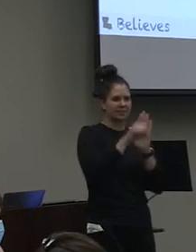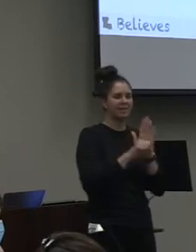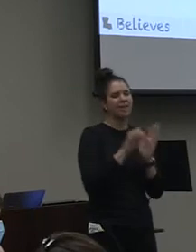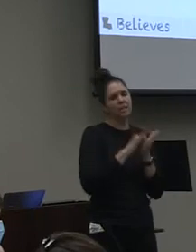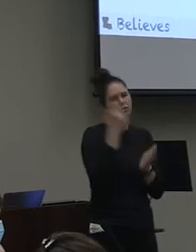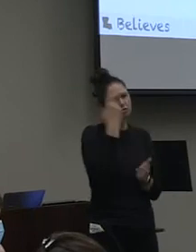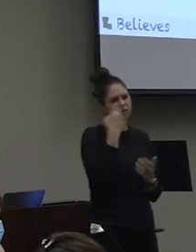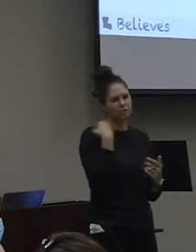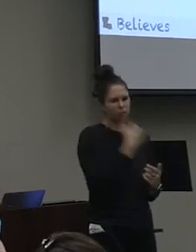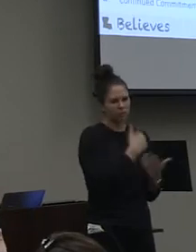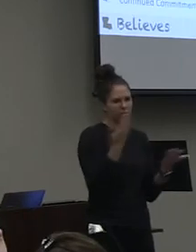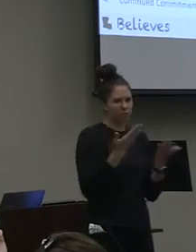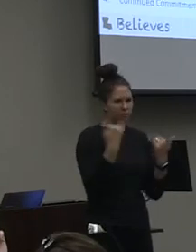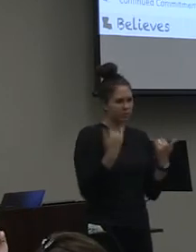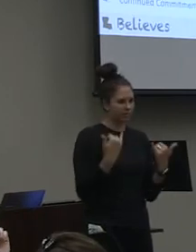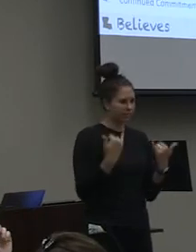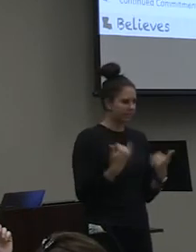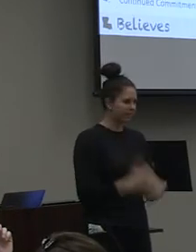today.